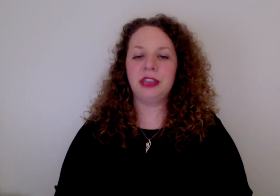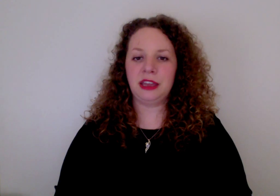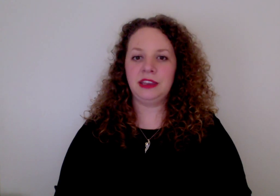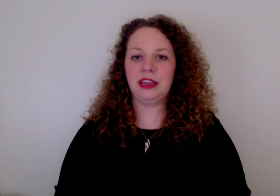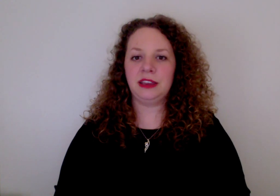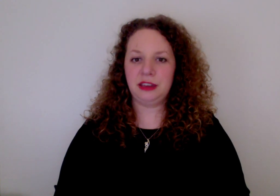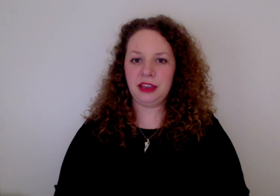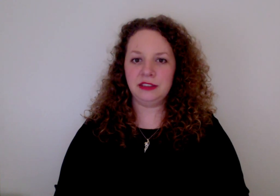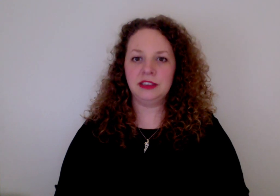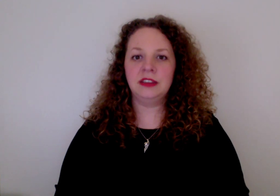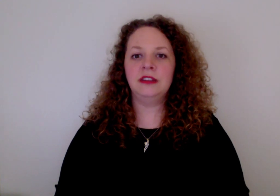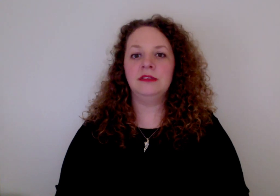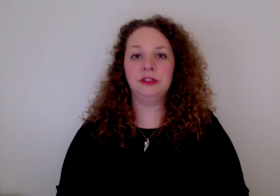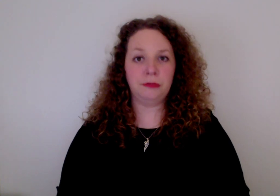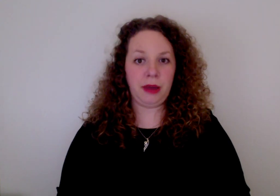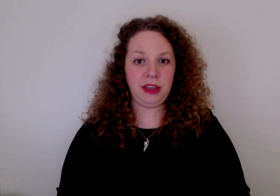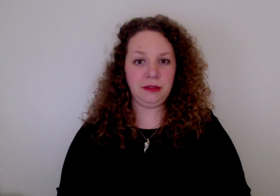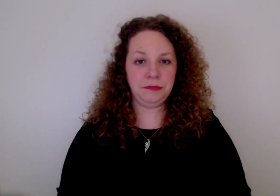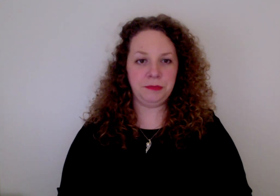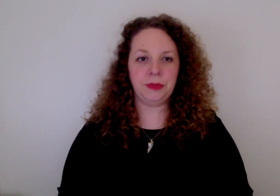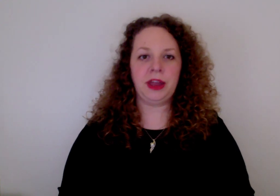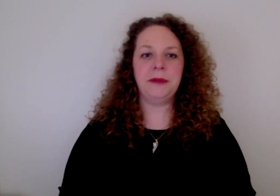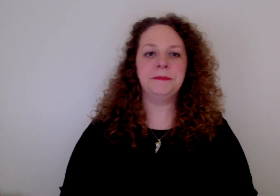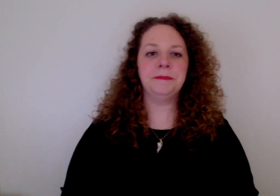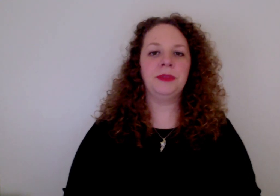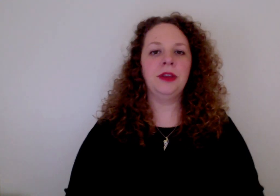connect, don't mind, okay?